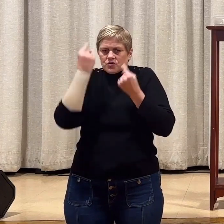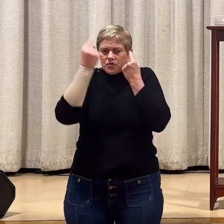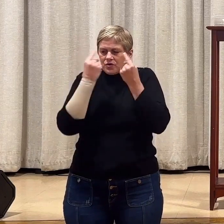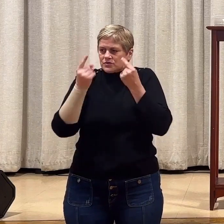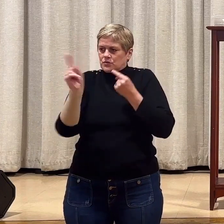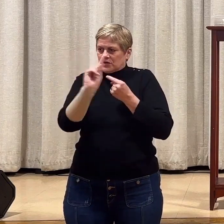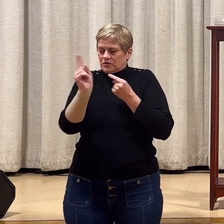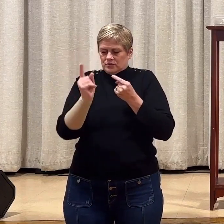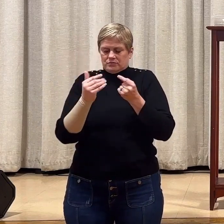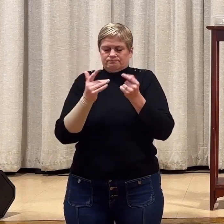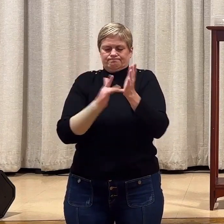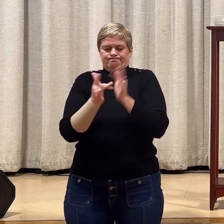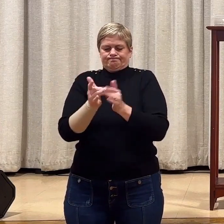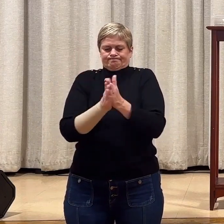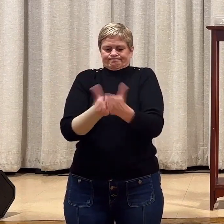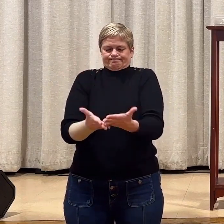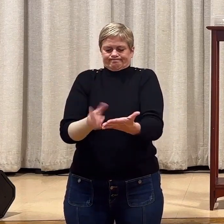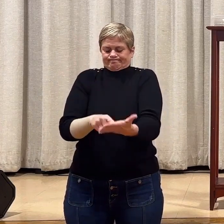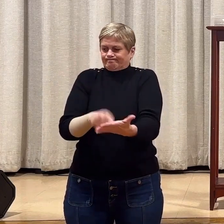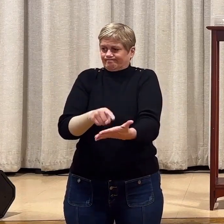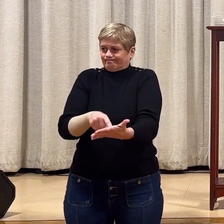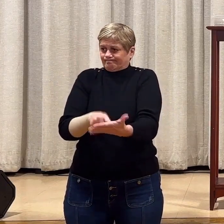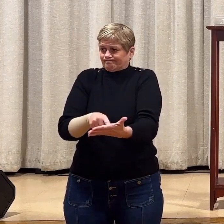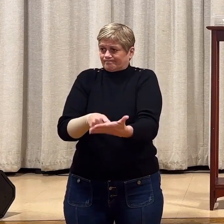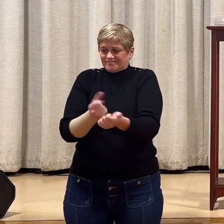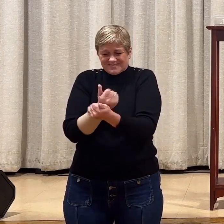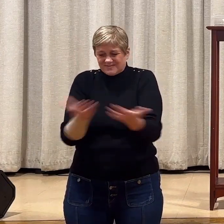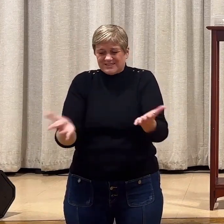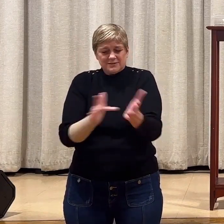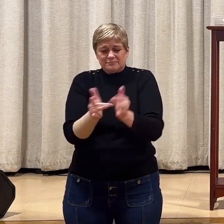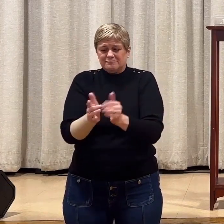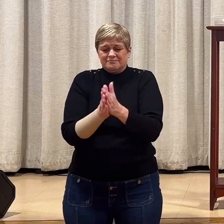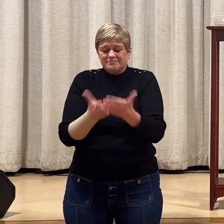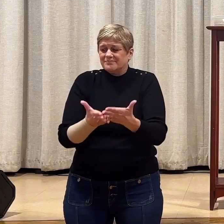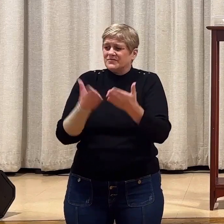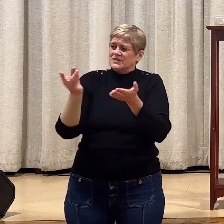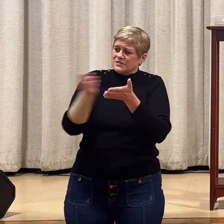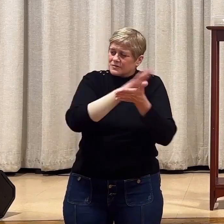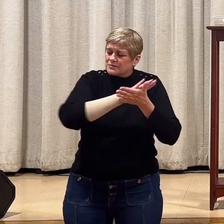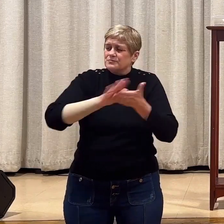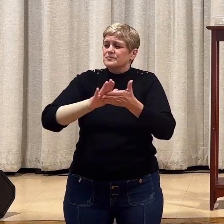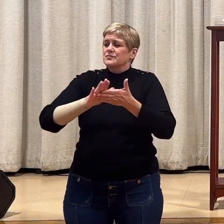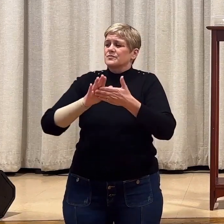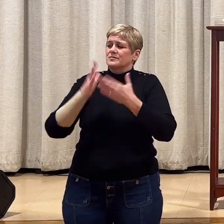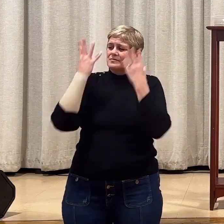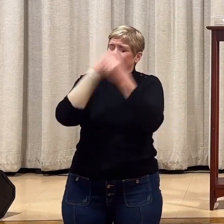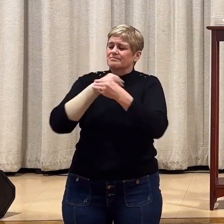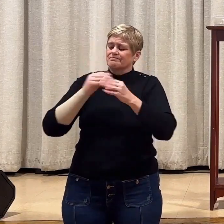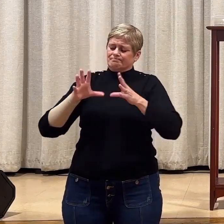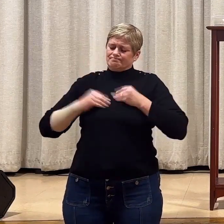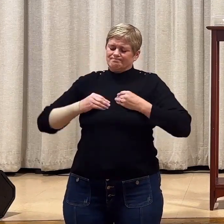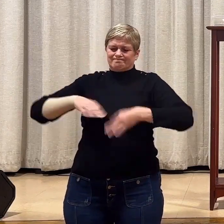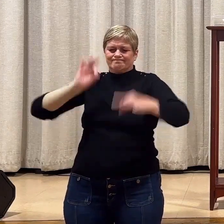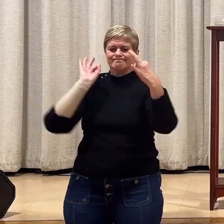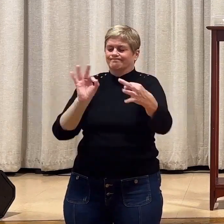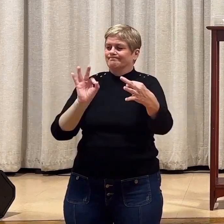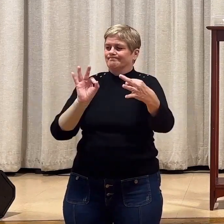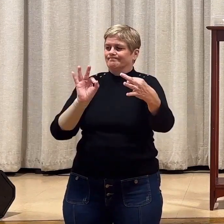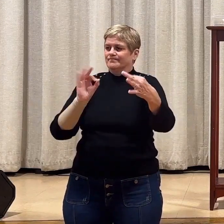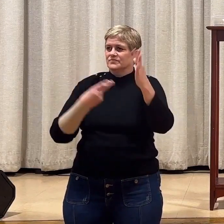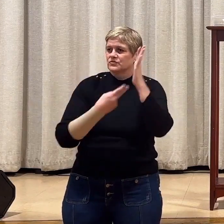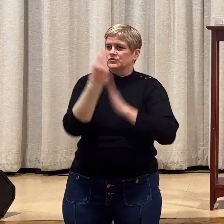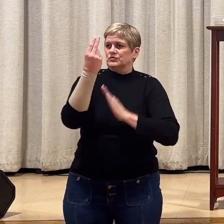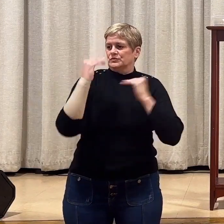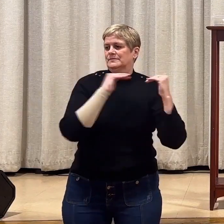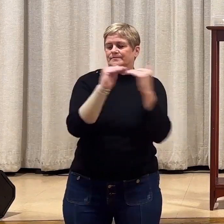the fulfillment of that passage. Everything in the Word of God is pure and lovely and acceptable and perfect and true